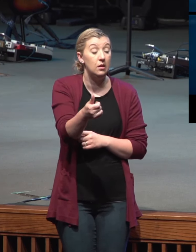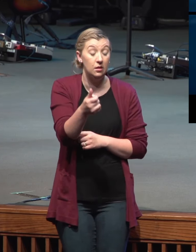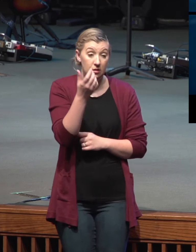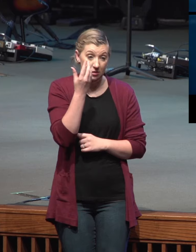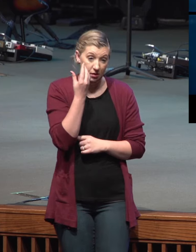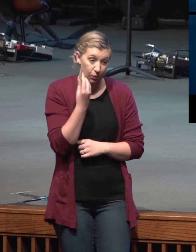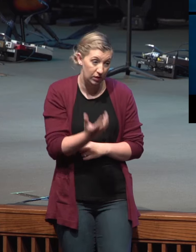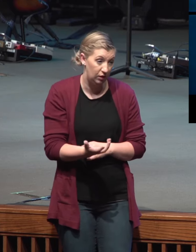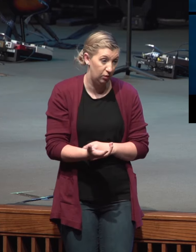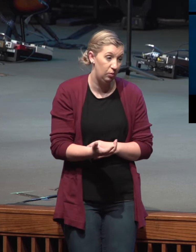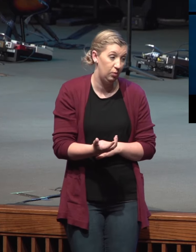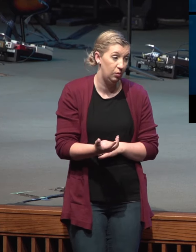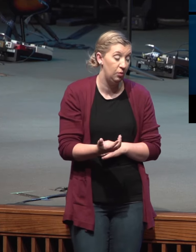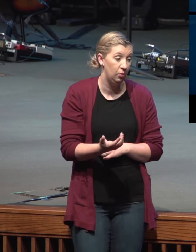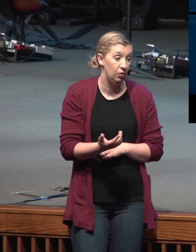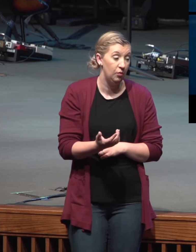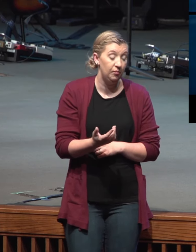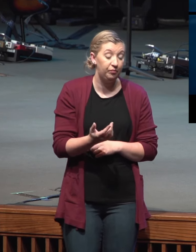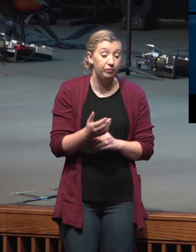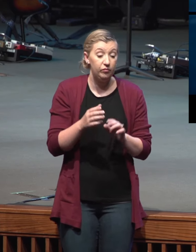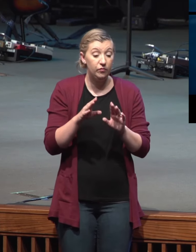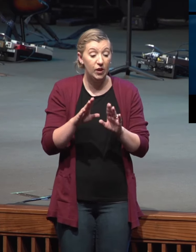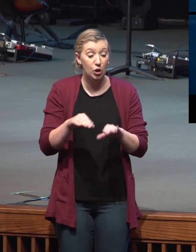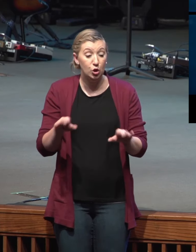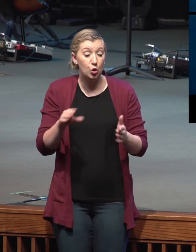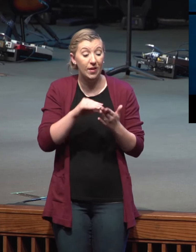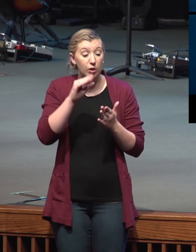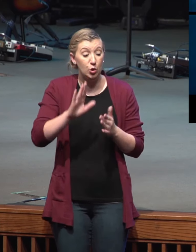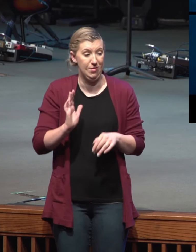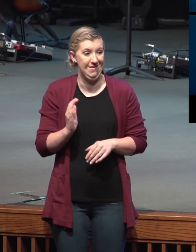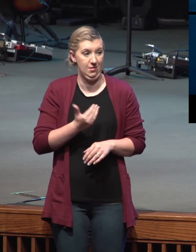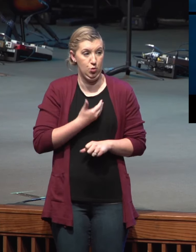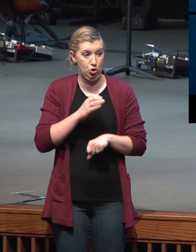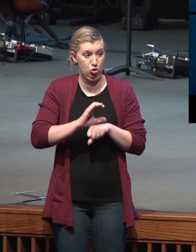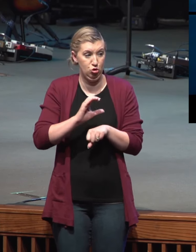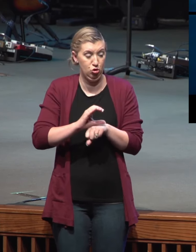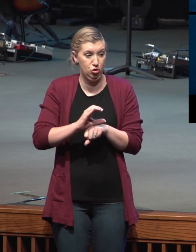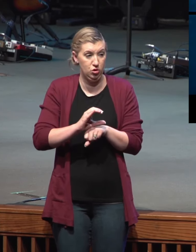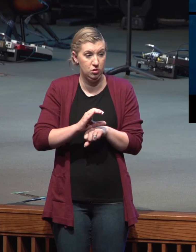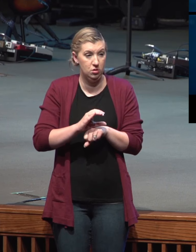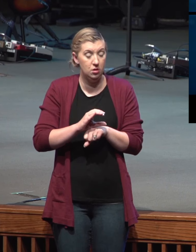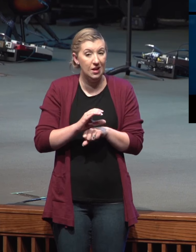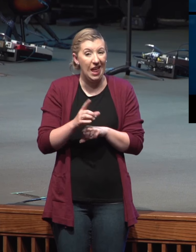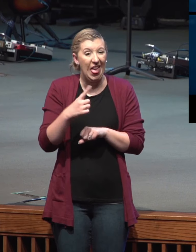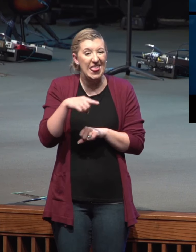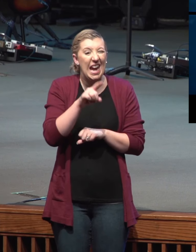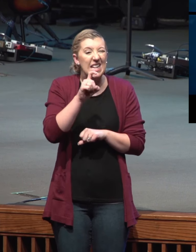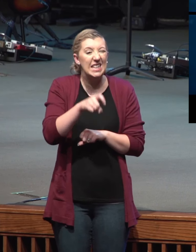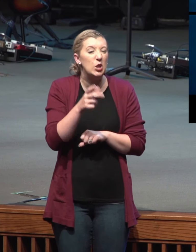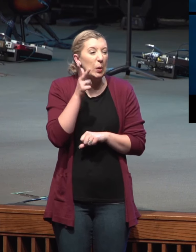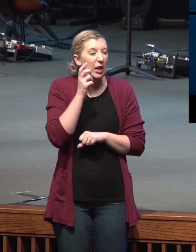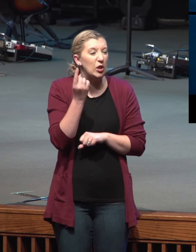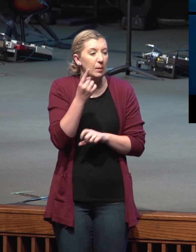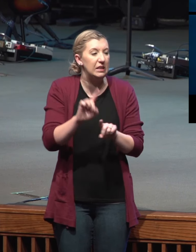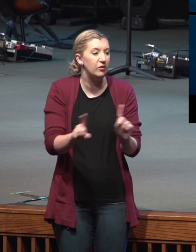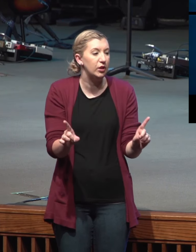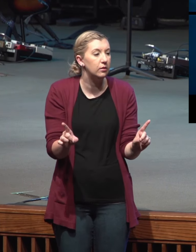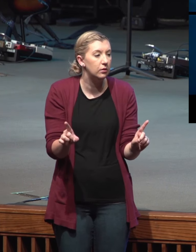you, the children and the students in our church, they need to hear something very different.